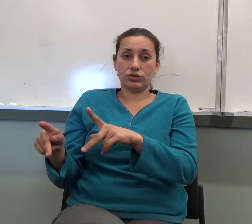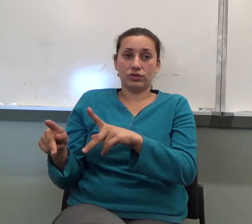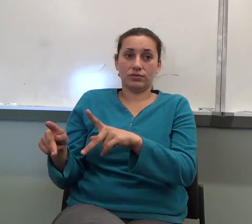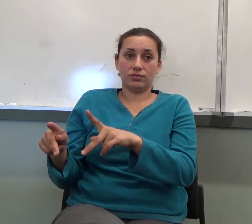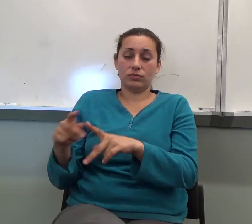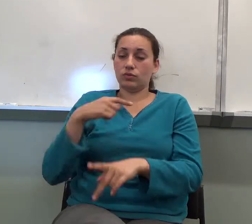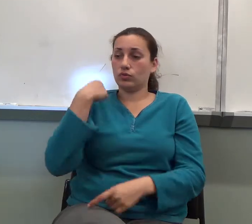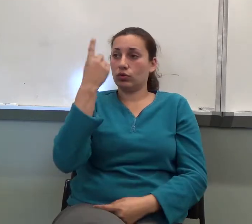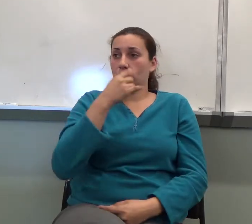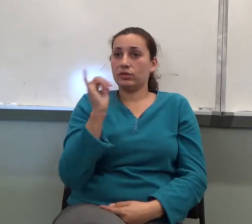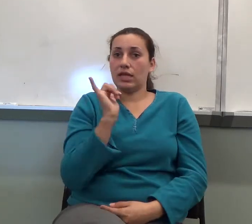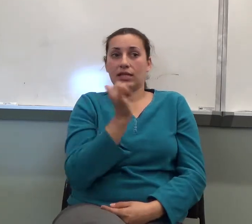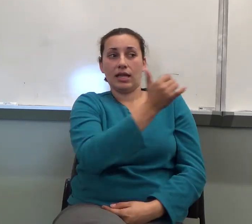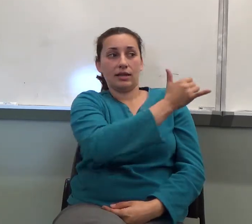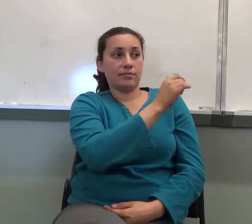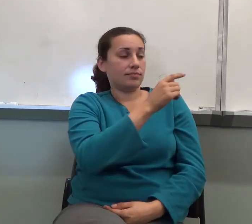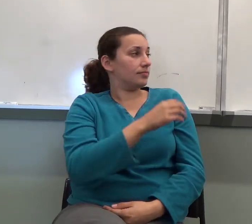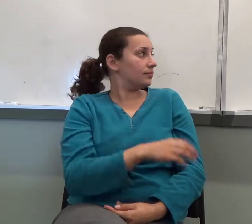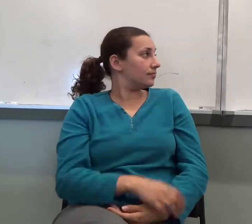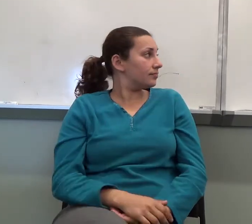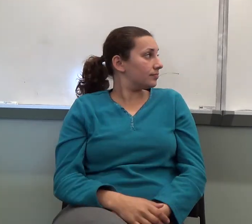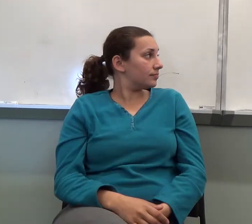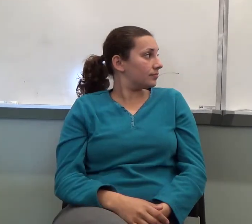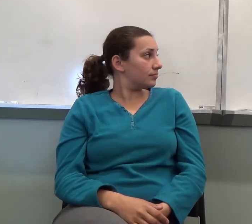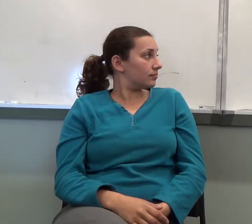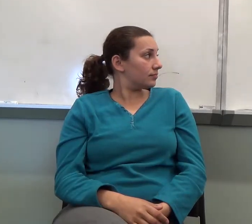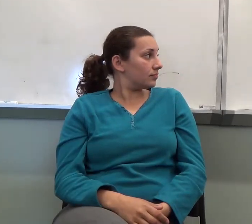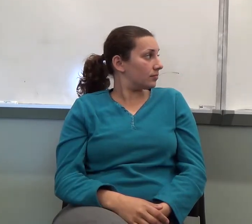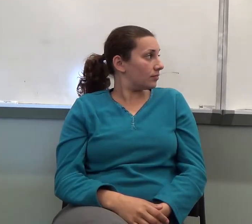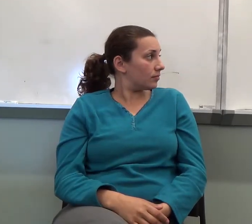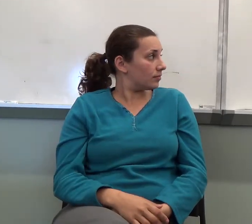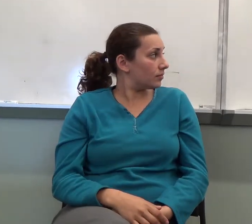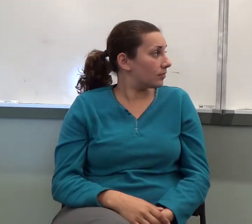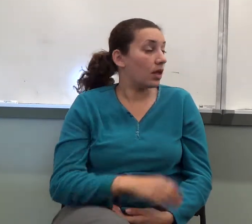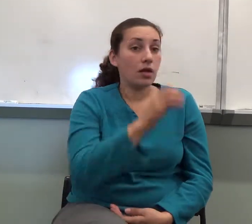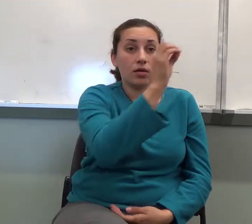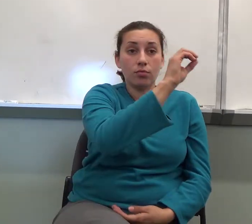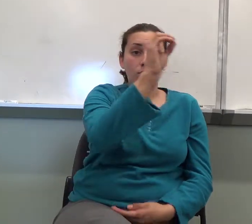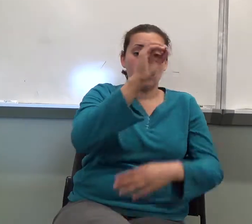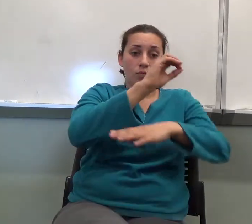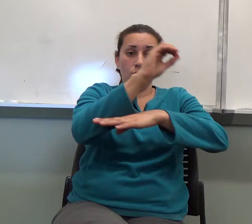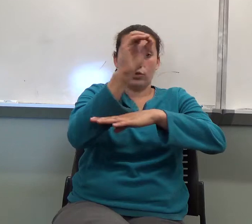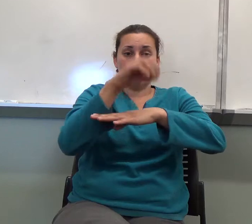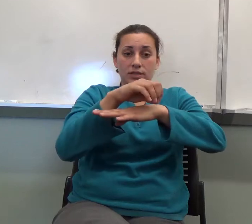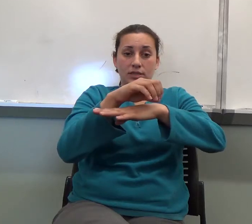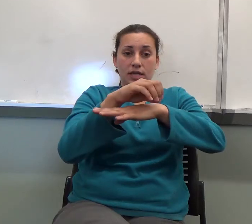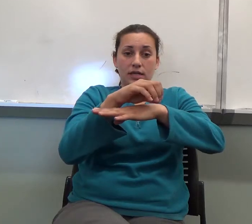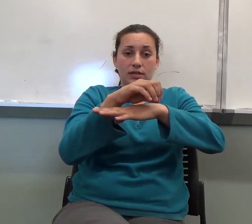this. That a percent is equal to an amount over a base.